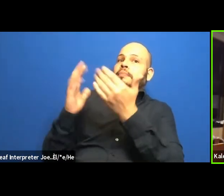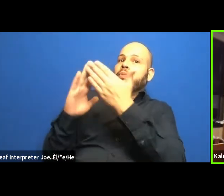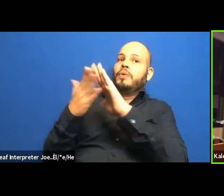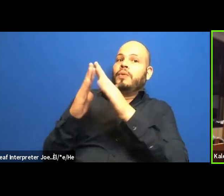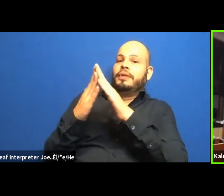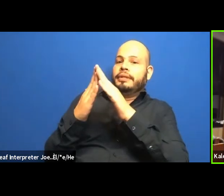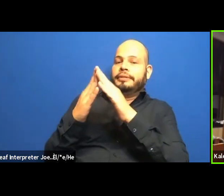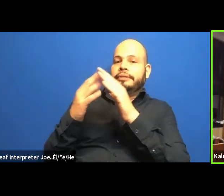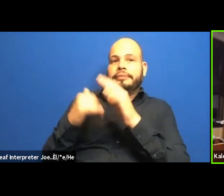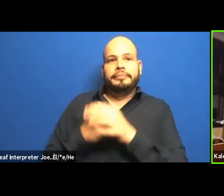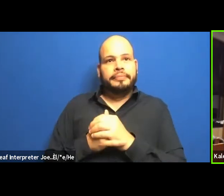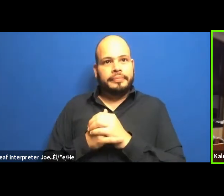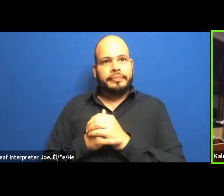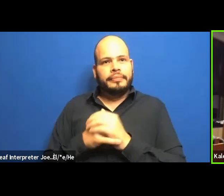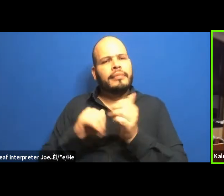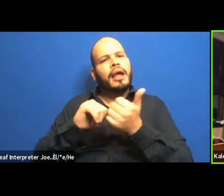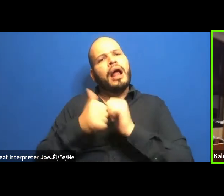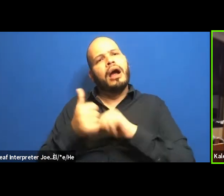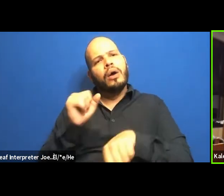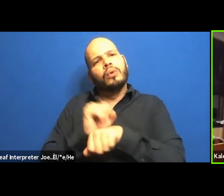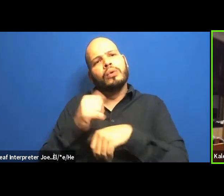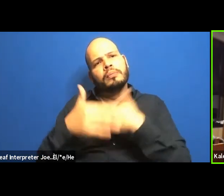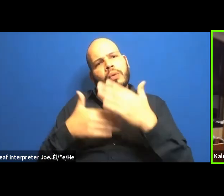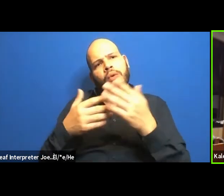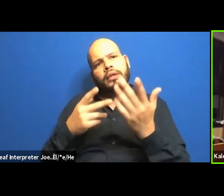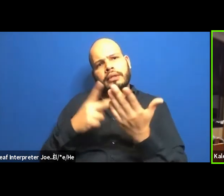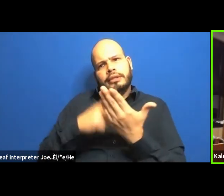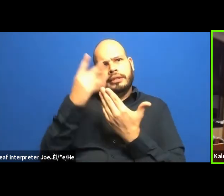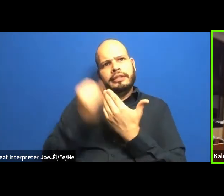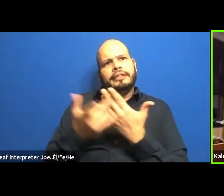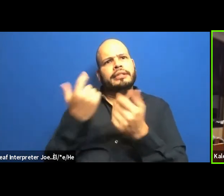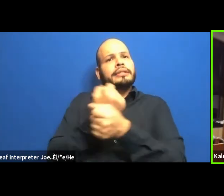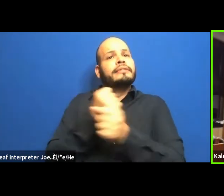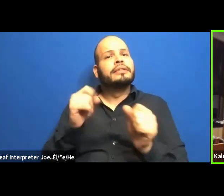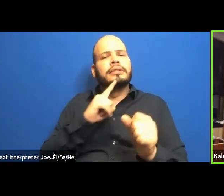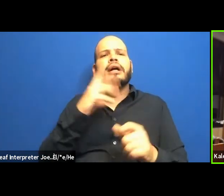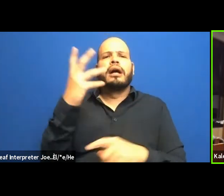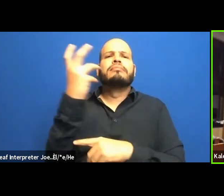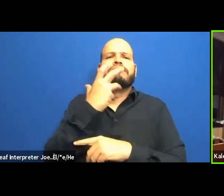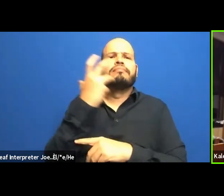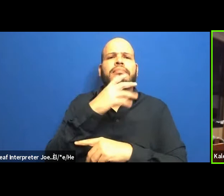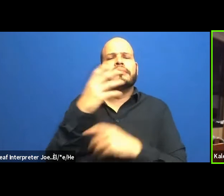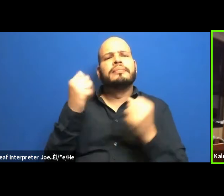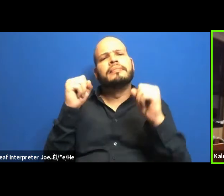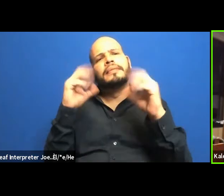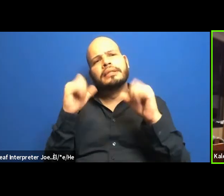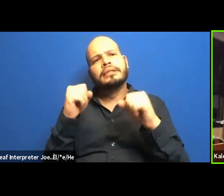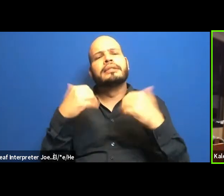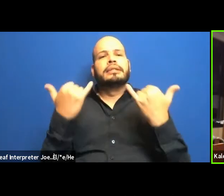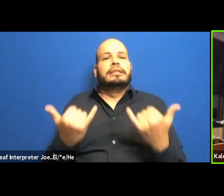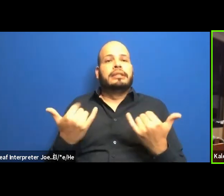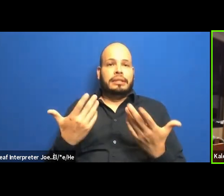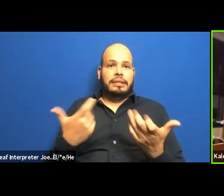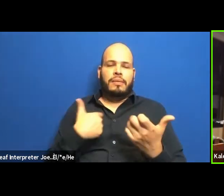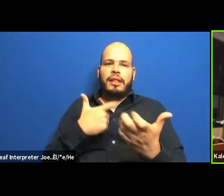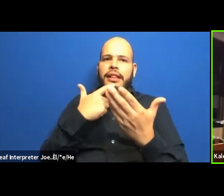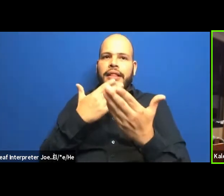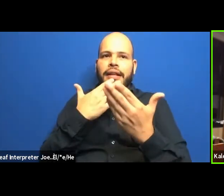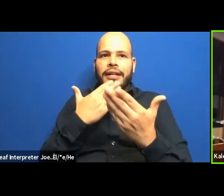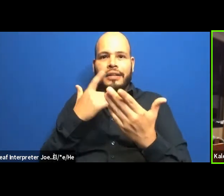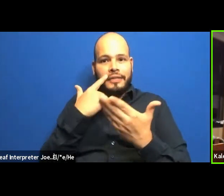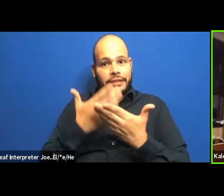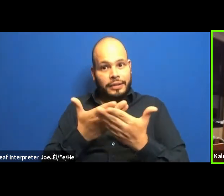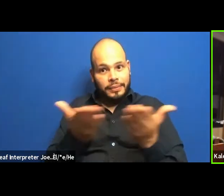definitely need to take care of ourselves. We're still living through a public health crisis. Capitalism